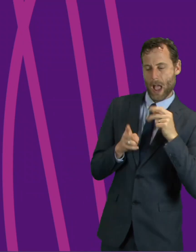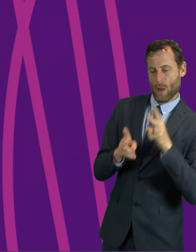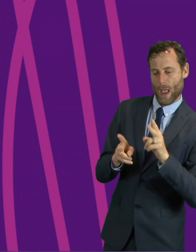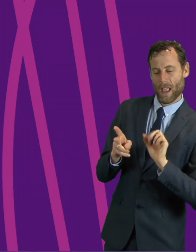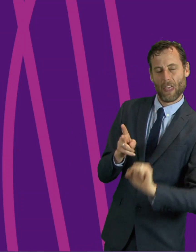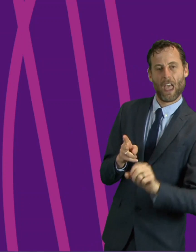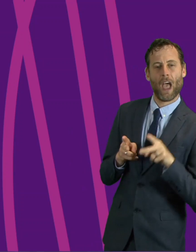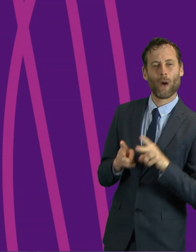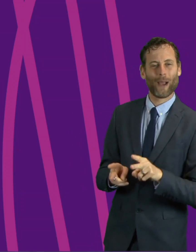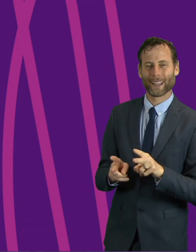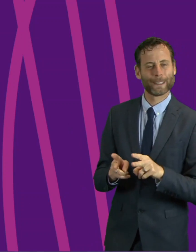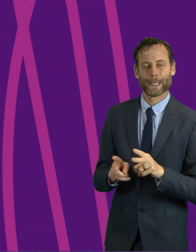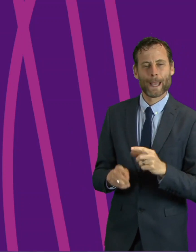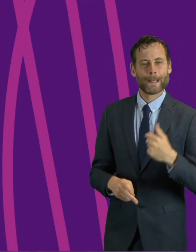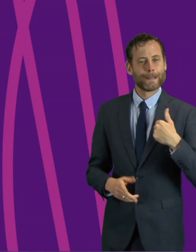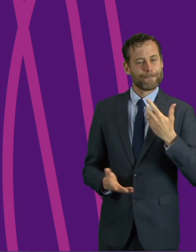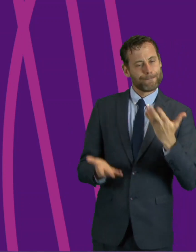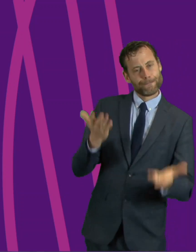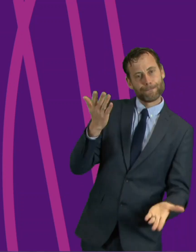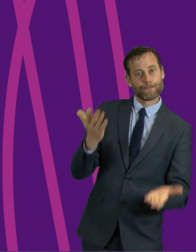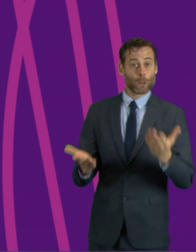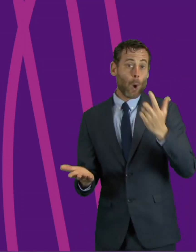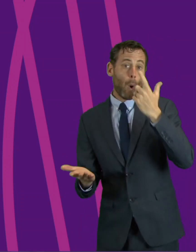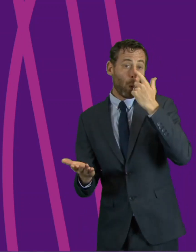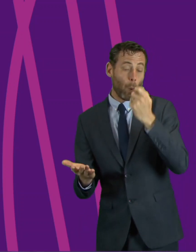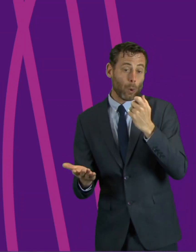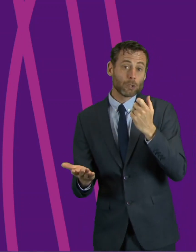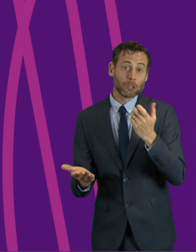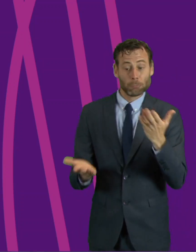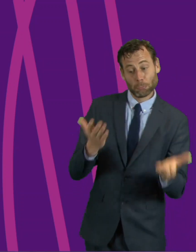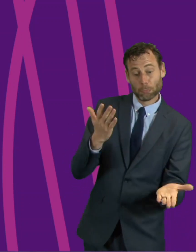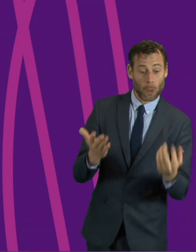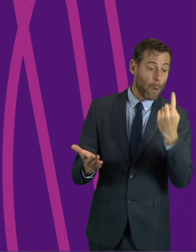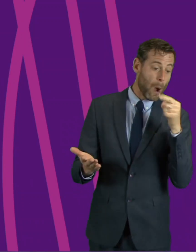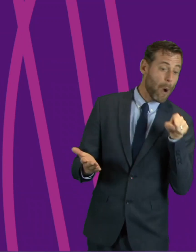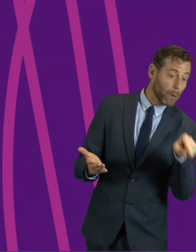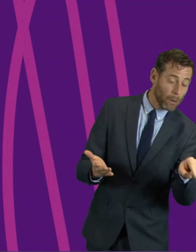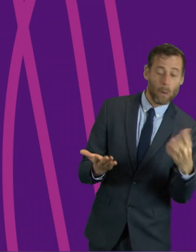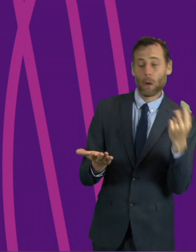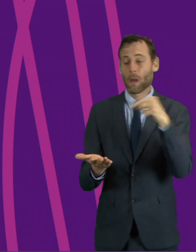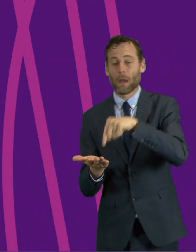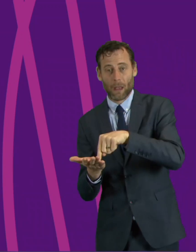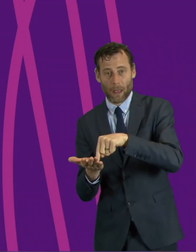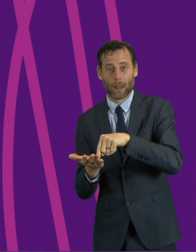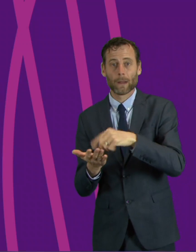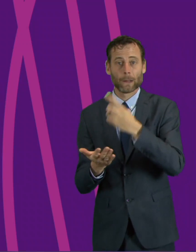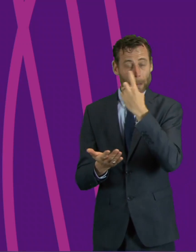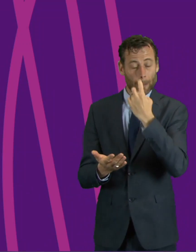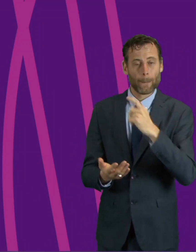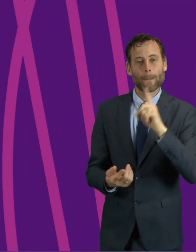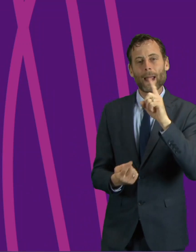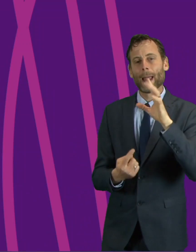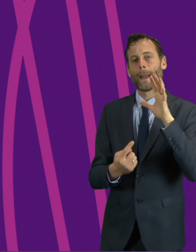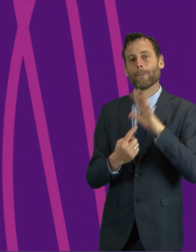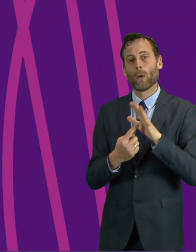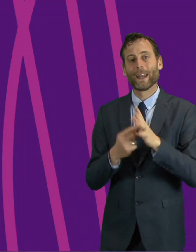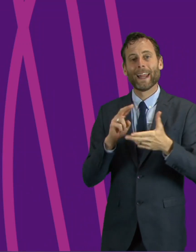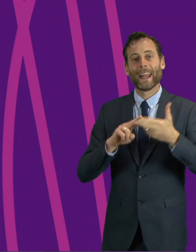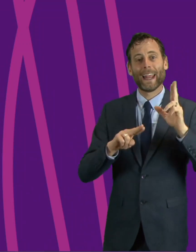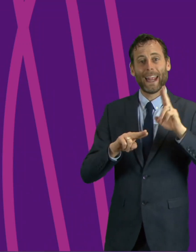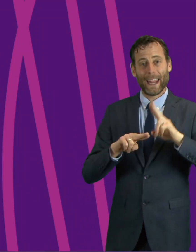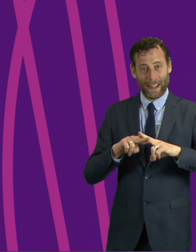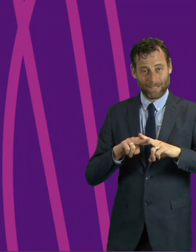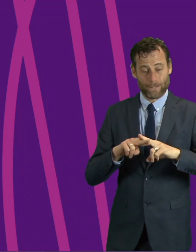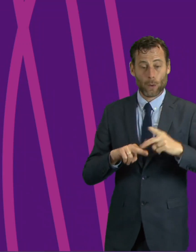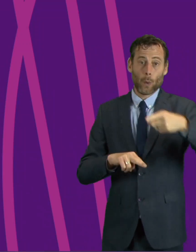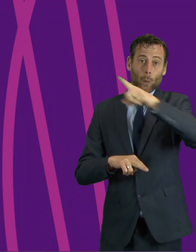what matters most. Either of those is legitimate. If it is the latter, then this point I've made before is really important. We must go